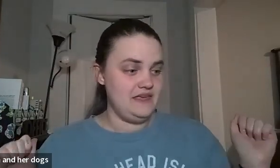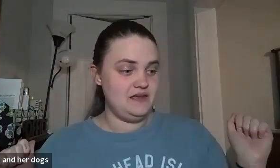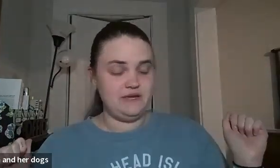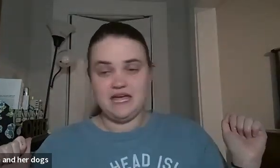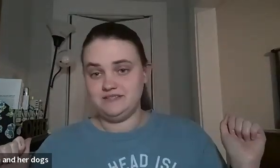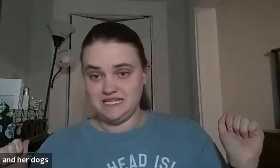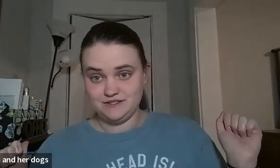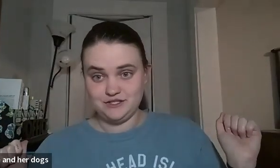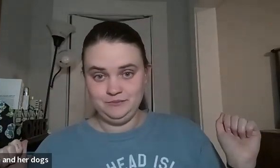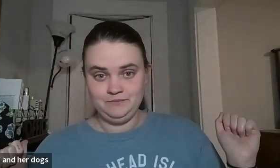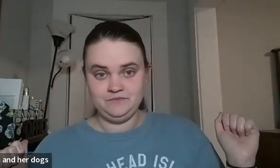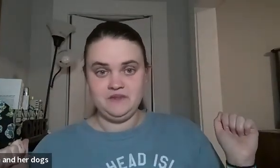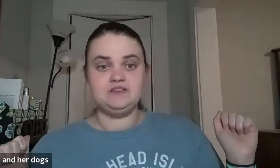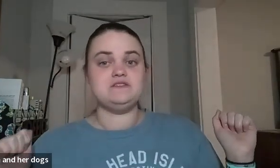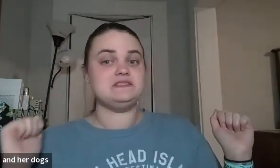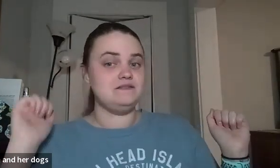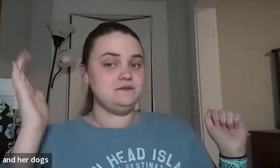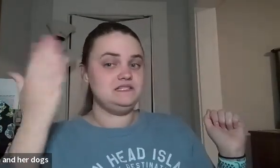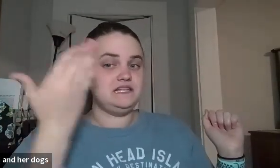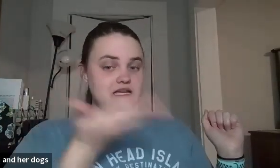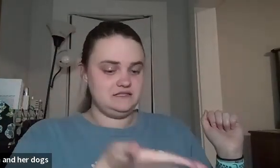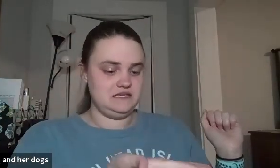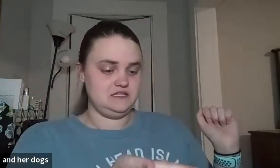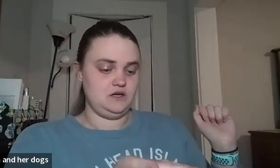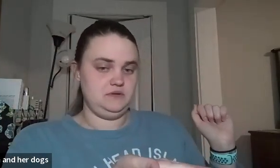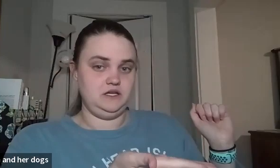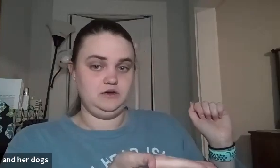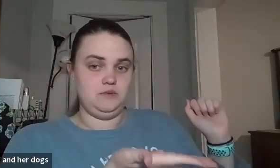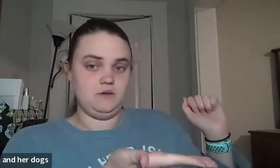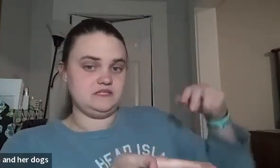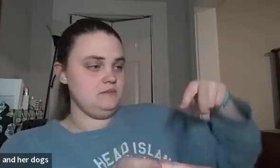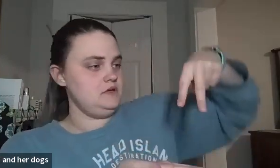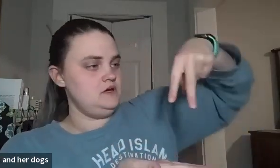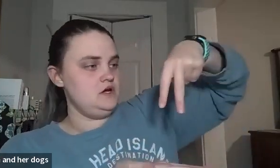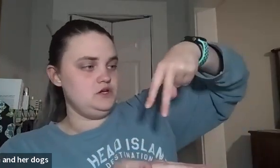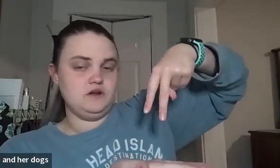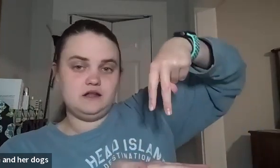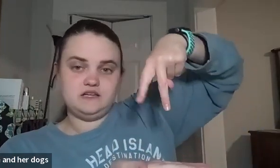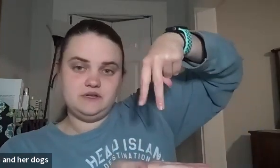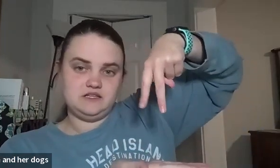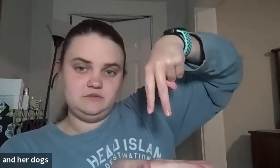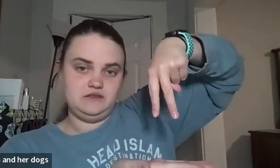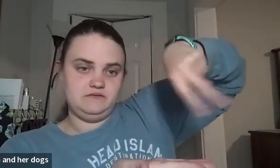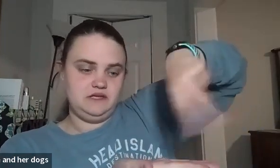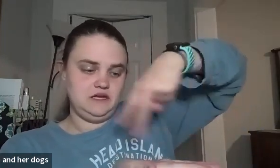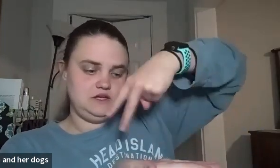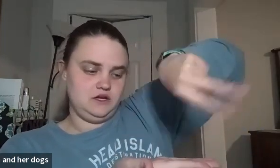Then we have dancer. So the sign for dance is going to be your palms up. Your non-dominant is going to be in the V, and you're going to